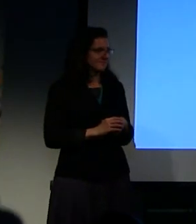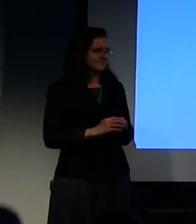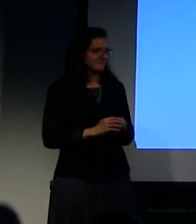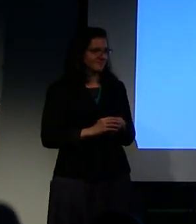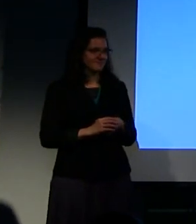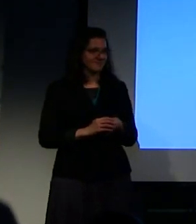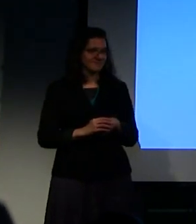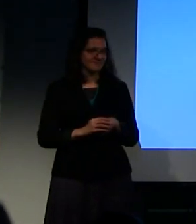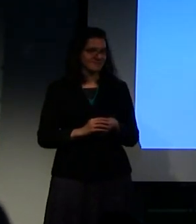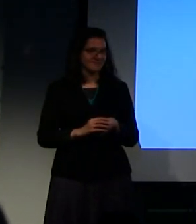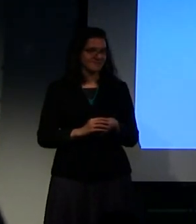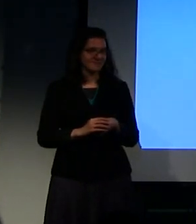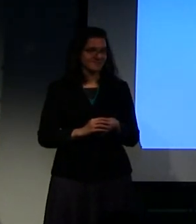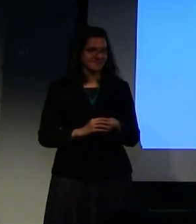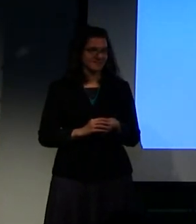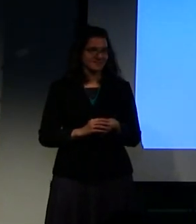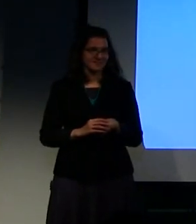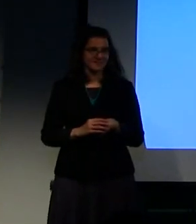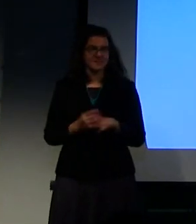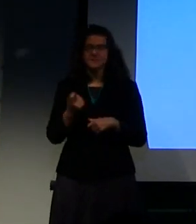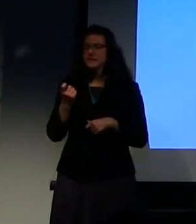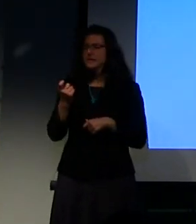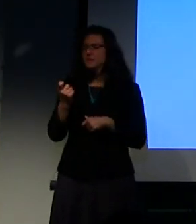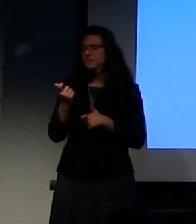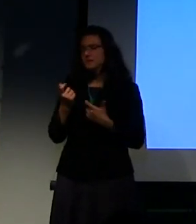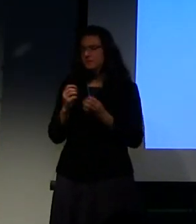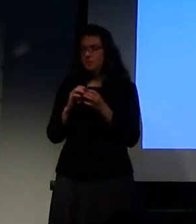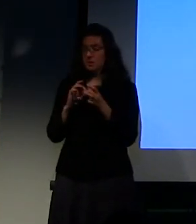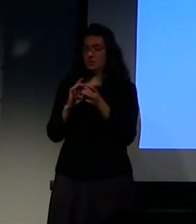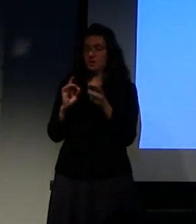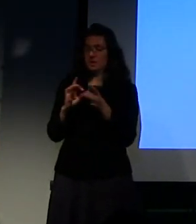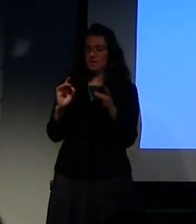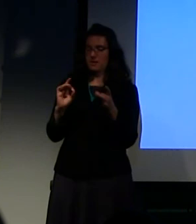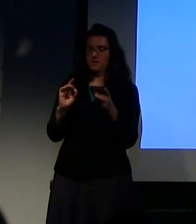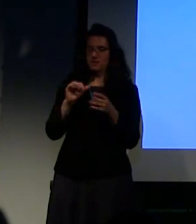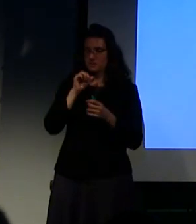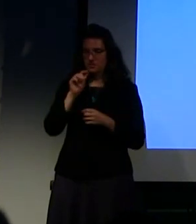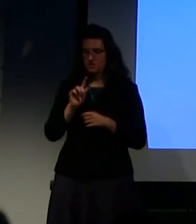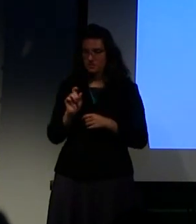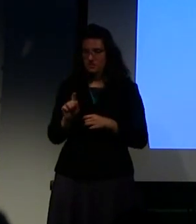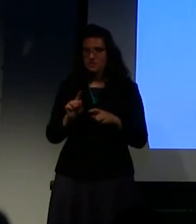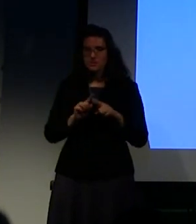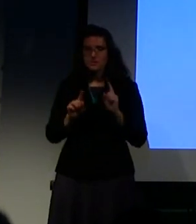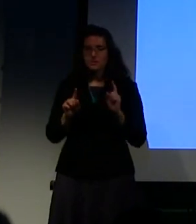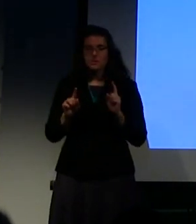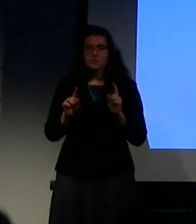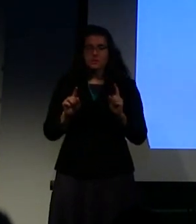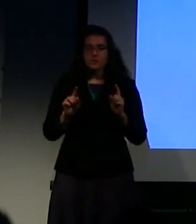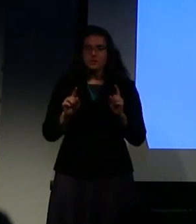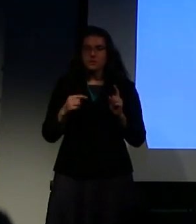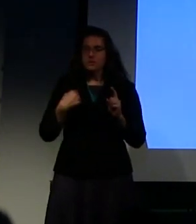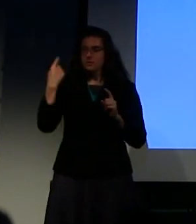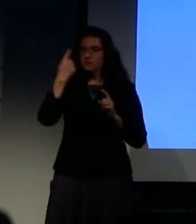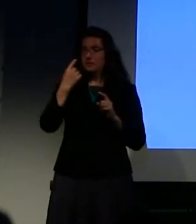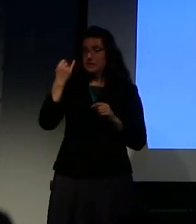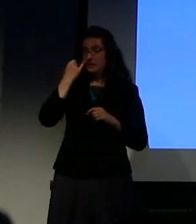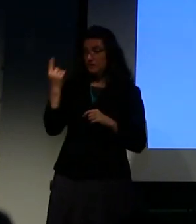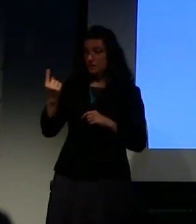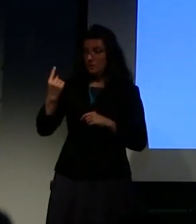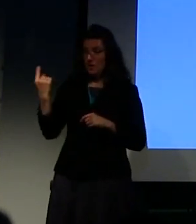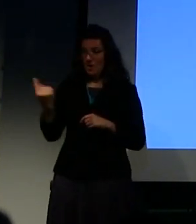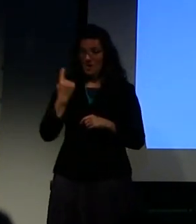So it's a little bit of a comment, but I guess I was wondering if you always use